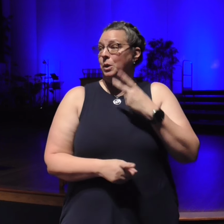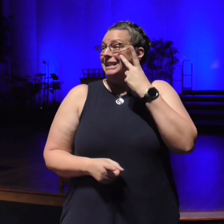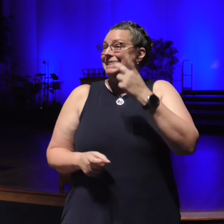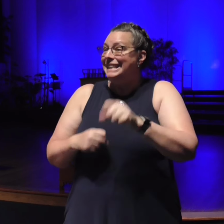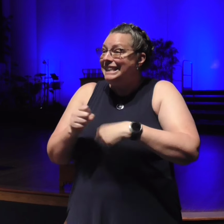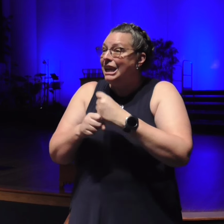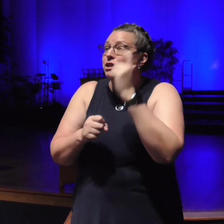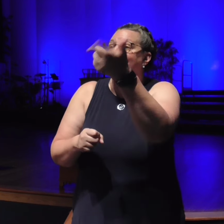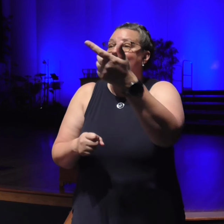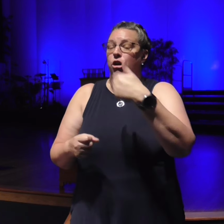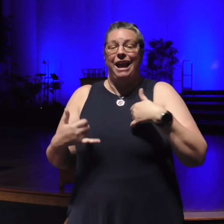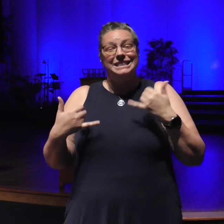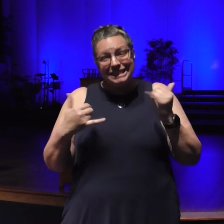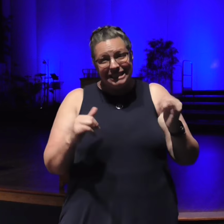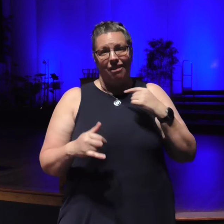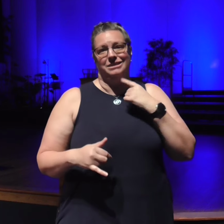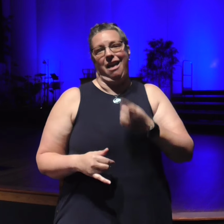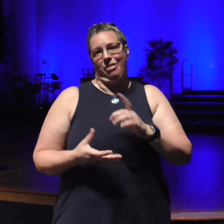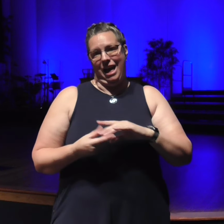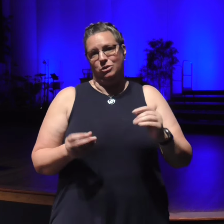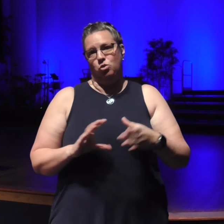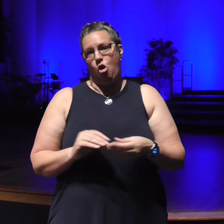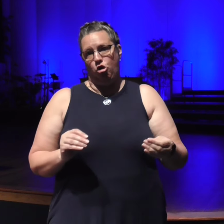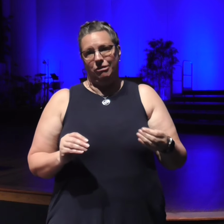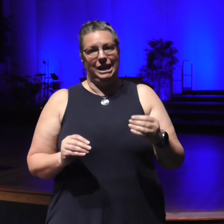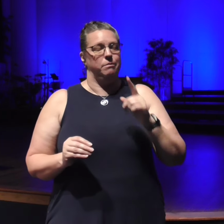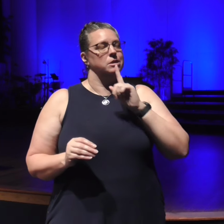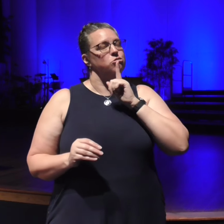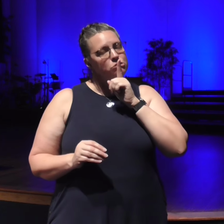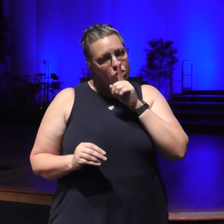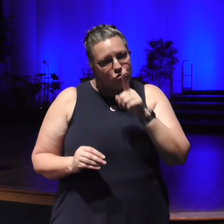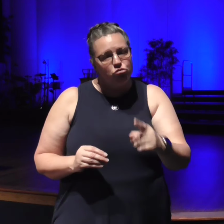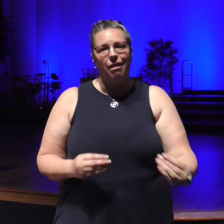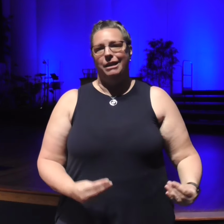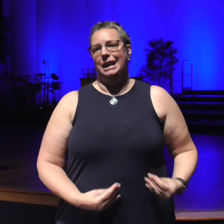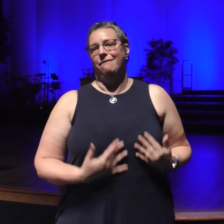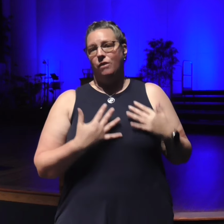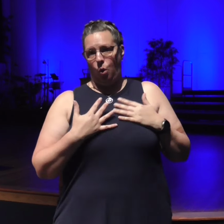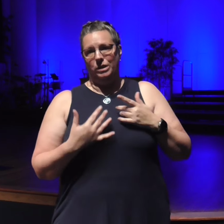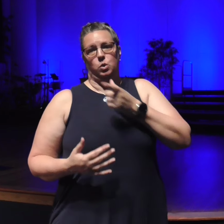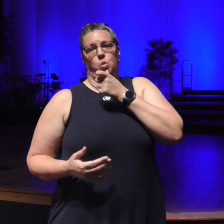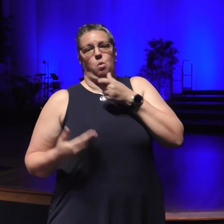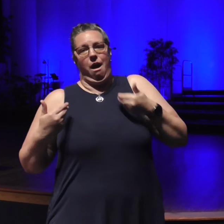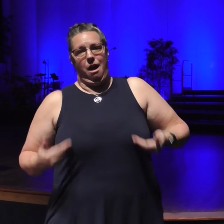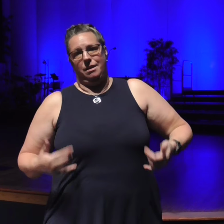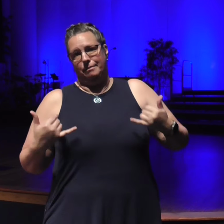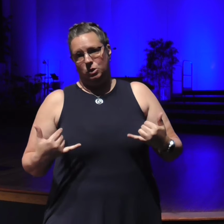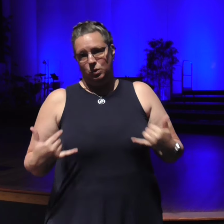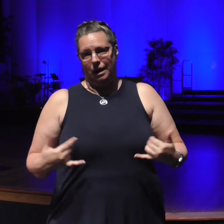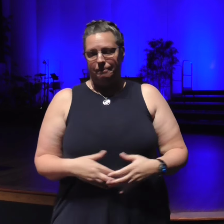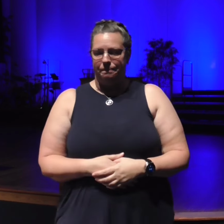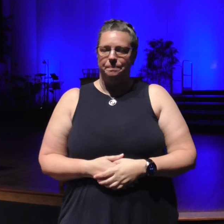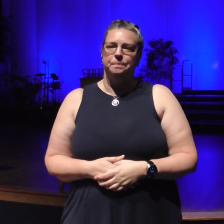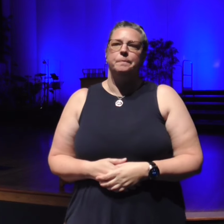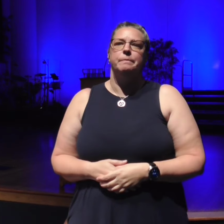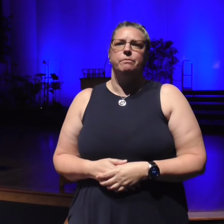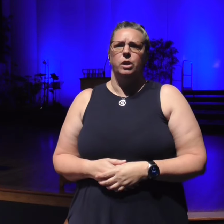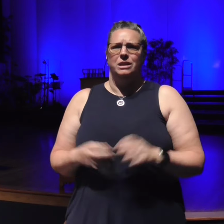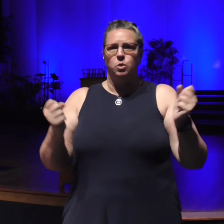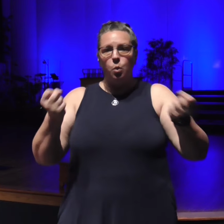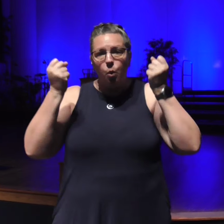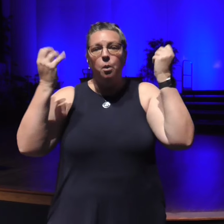still tell that story because it was so influential on who I am today. And there's so